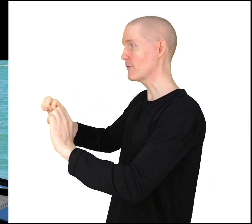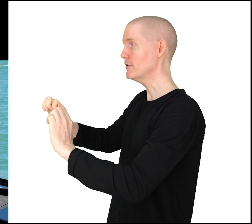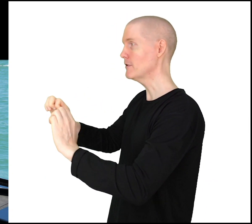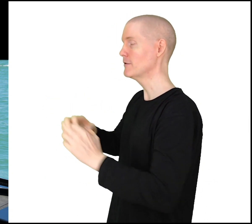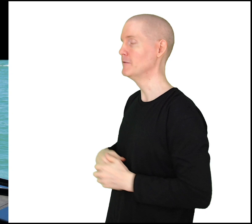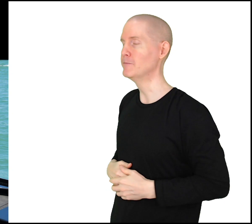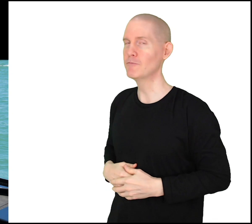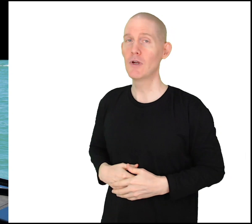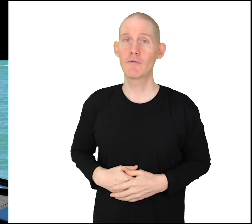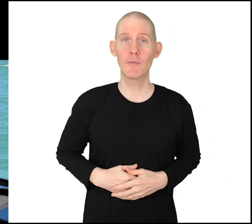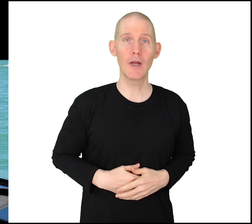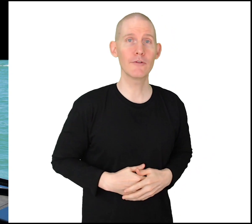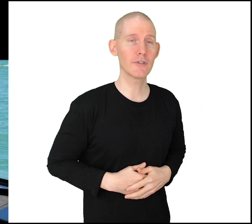Effort. From the other side.